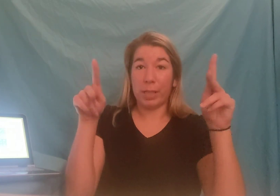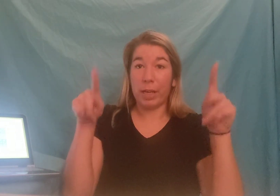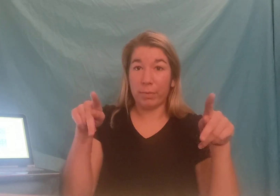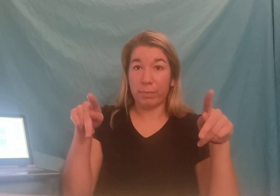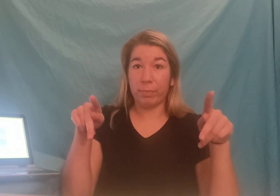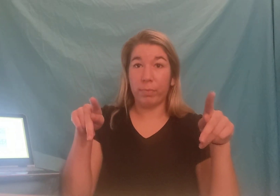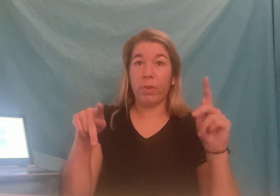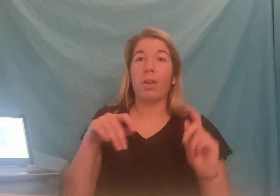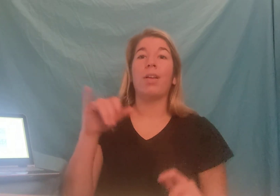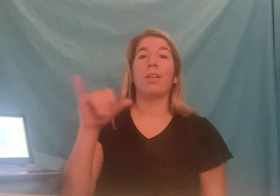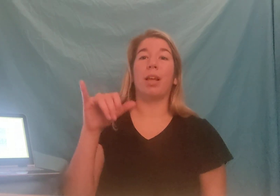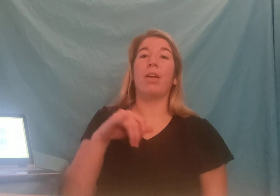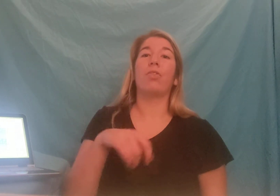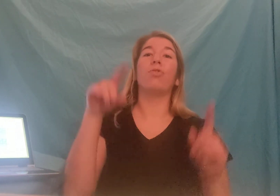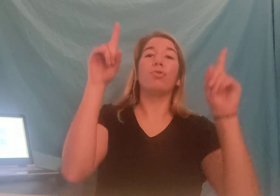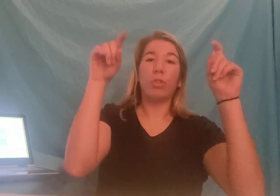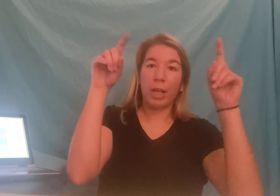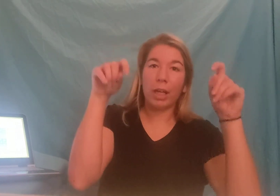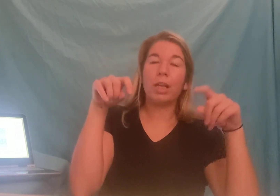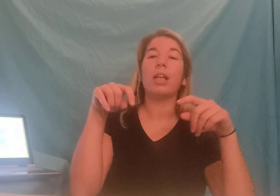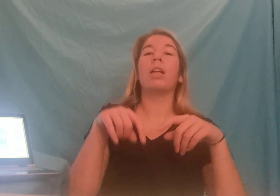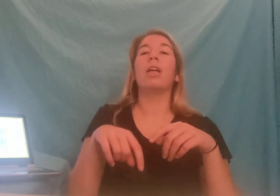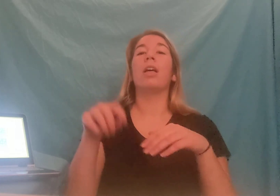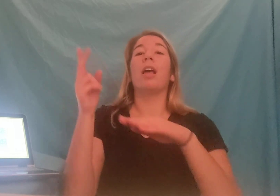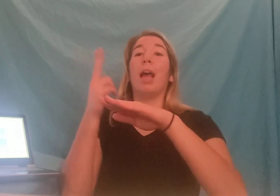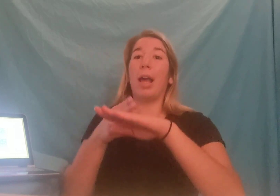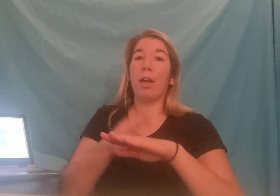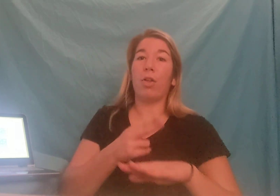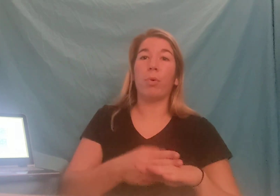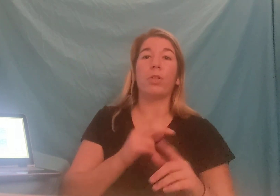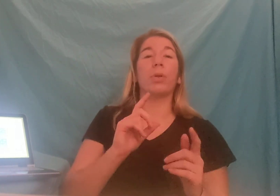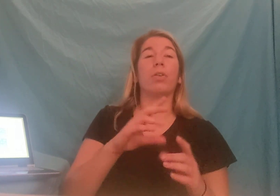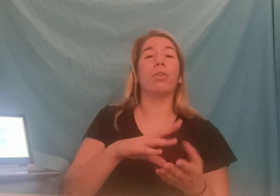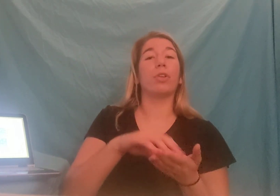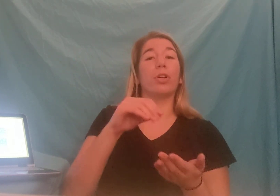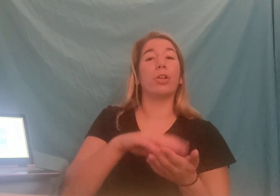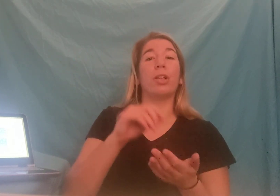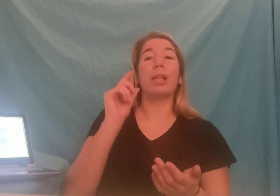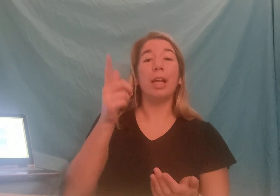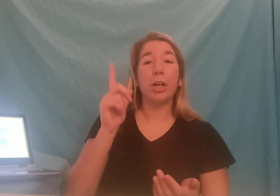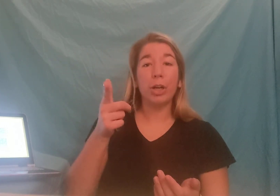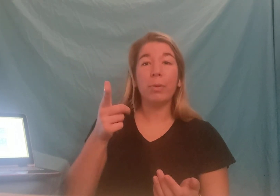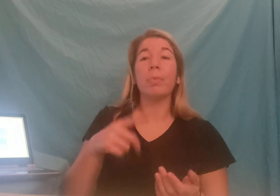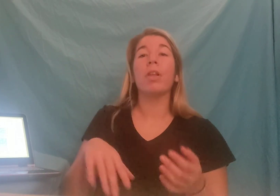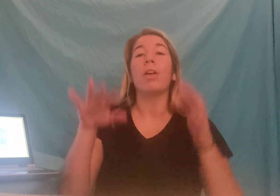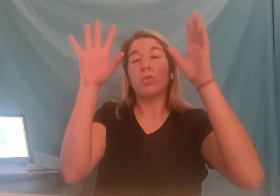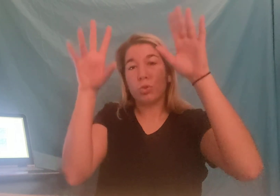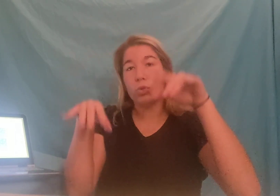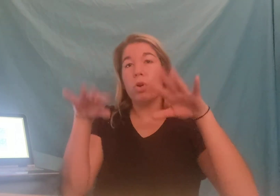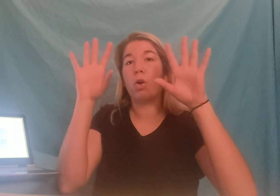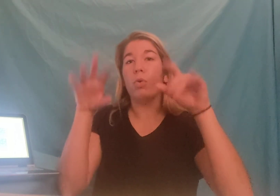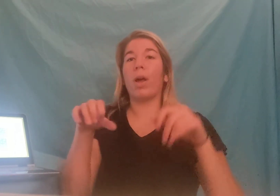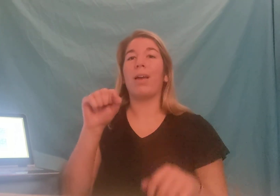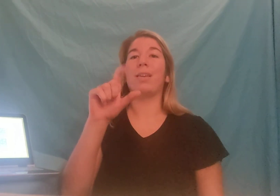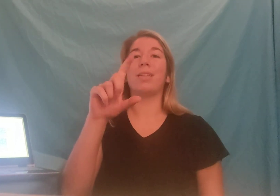Precipitate, like rain, hail, which we'll learn later, snow, and